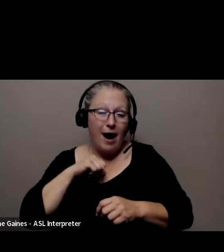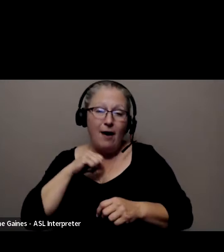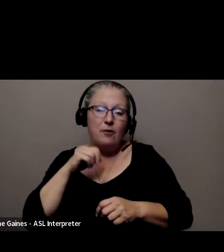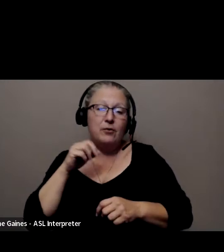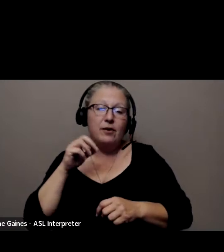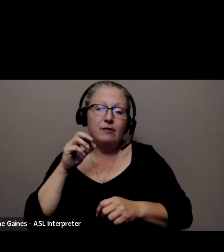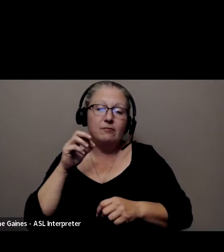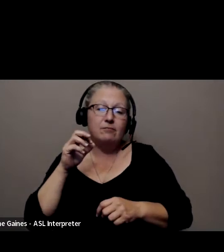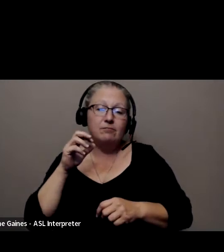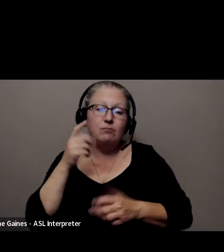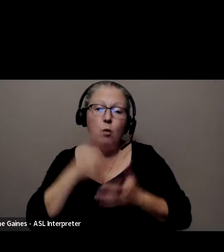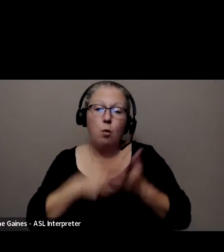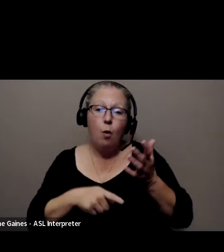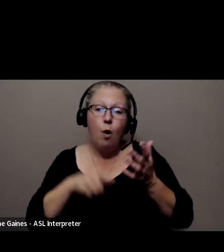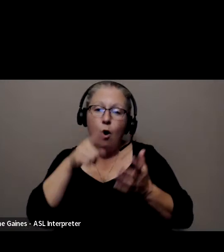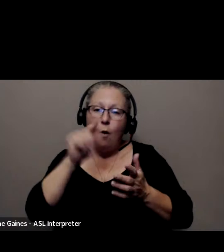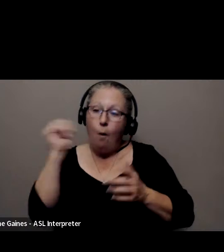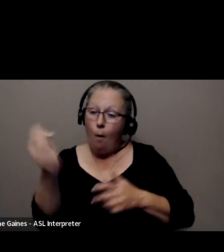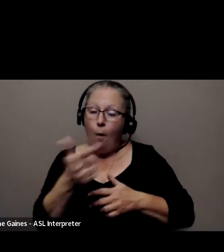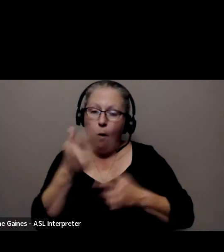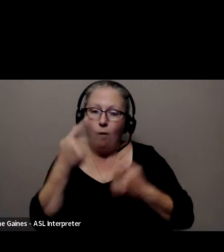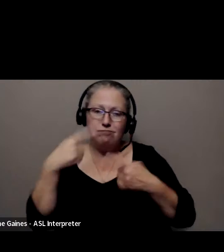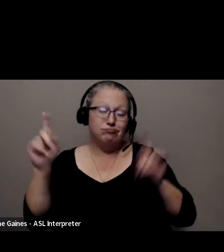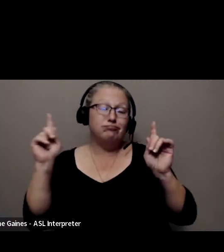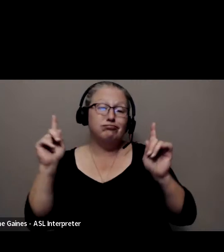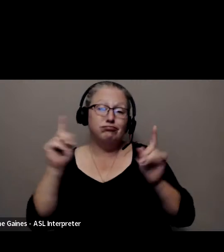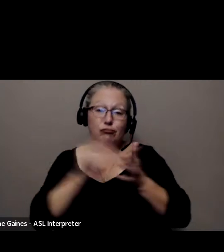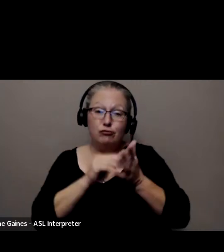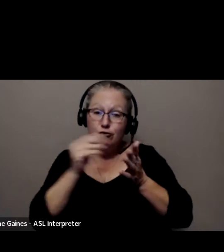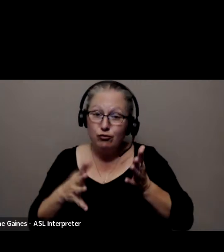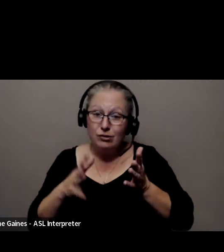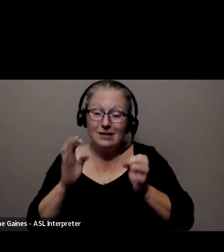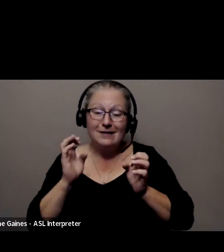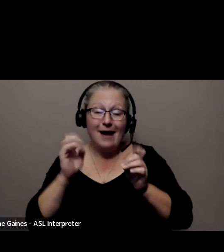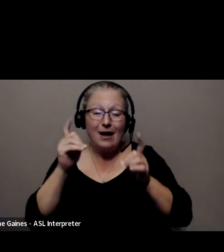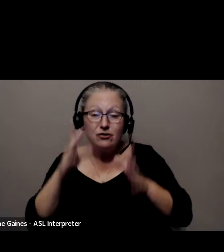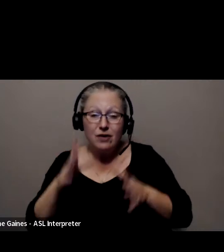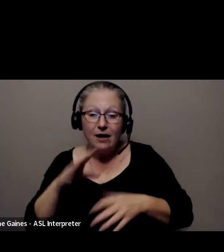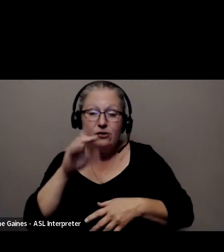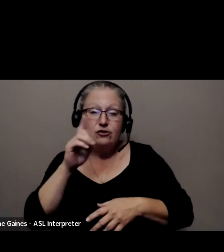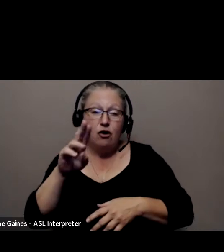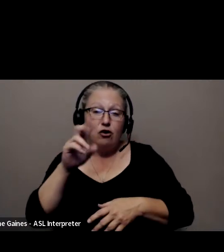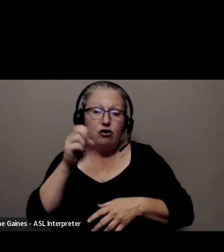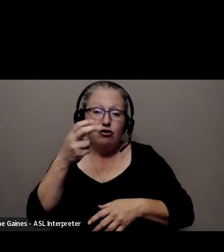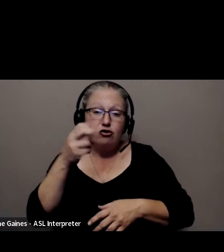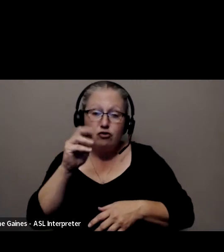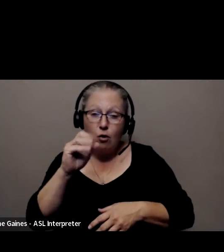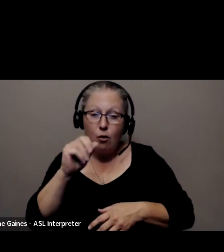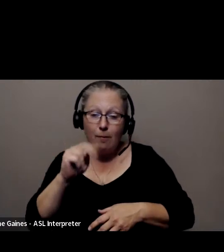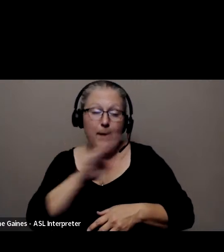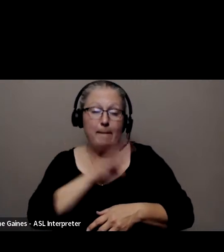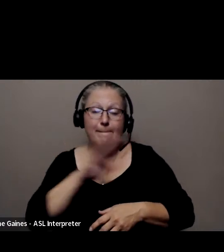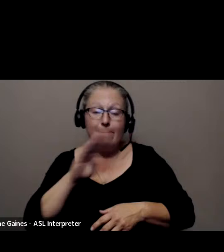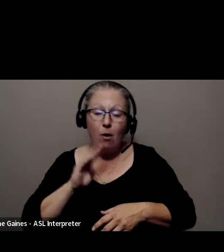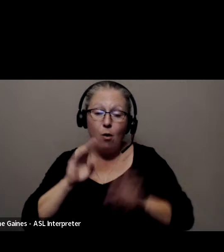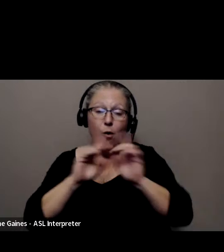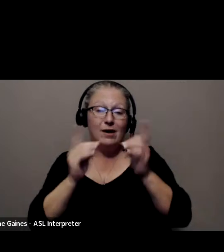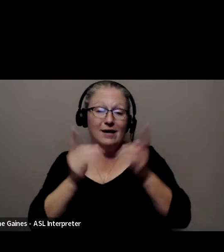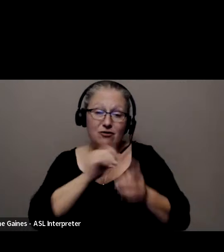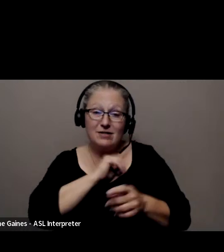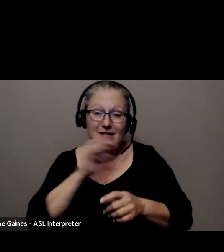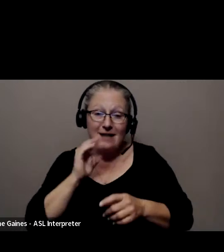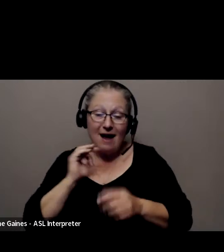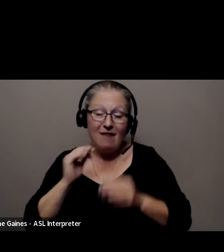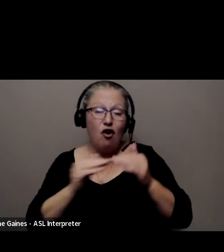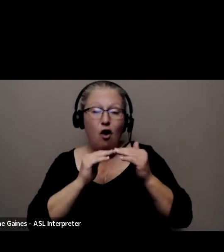of what you have all accomplished, students, educators, Dr. Shulman, the board, district staff,